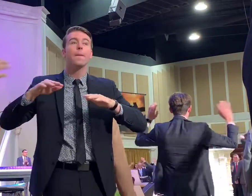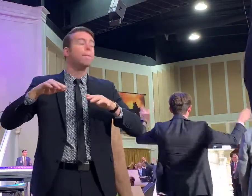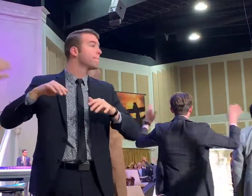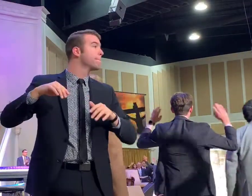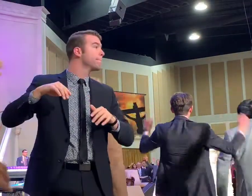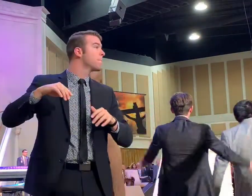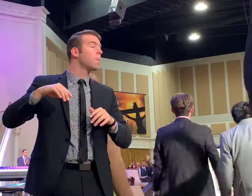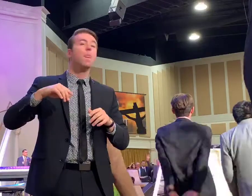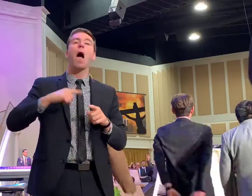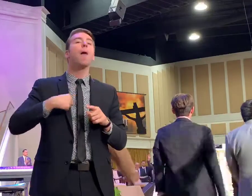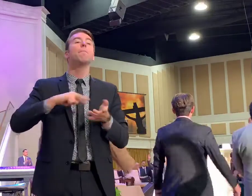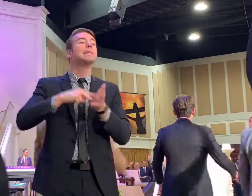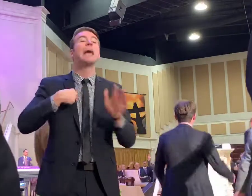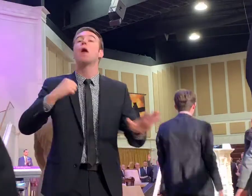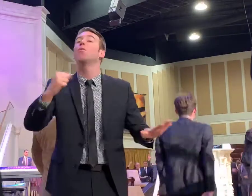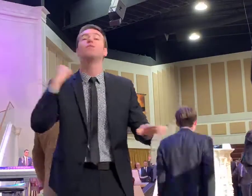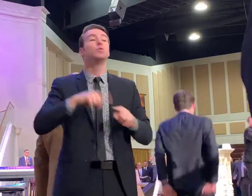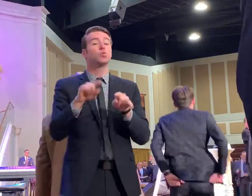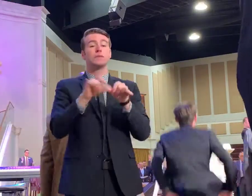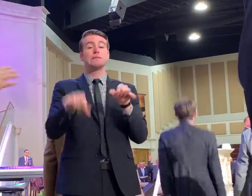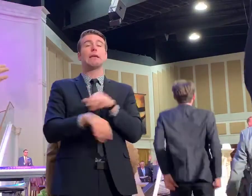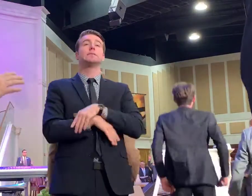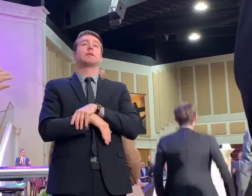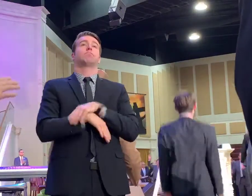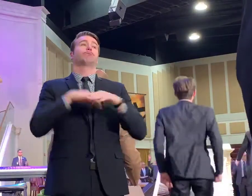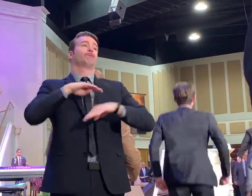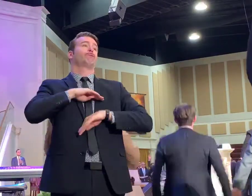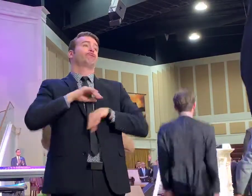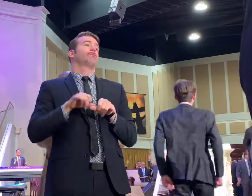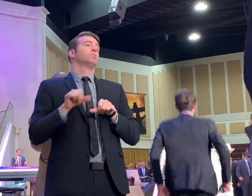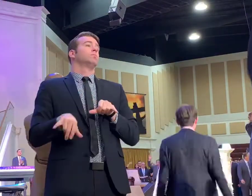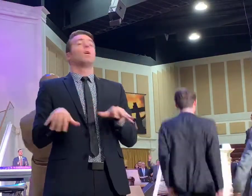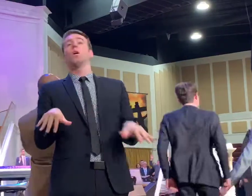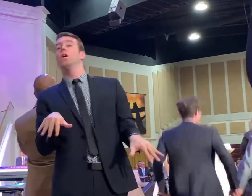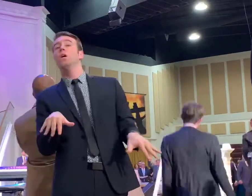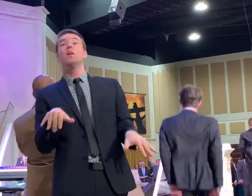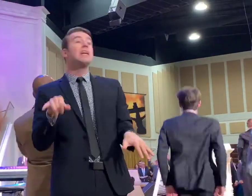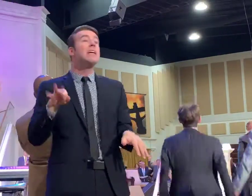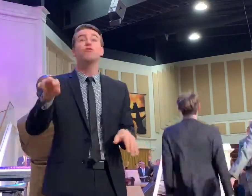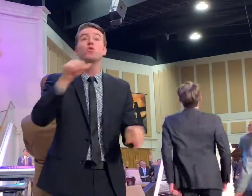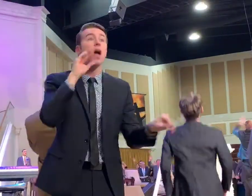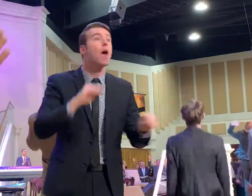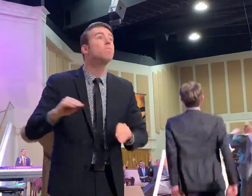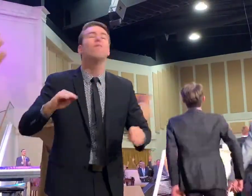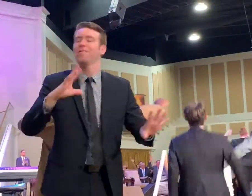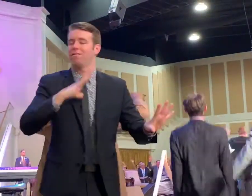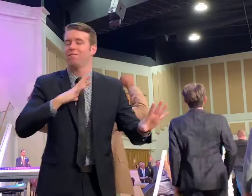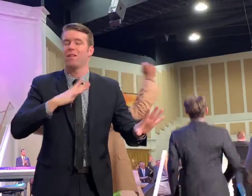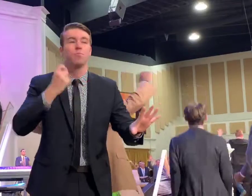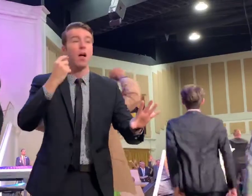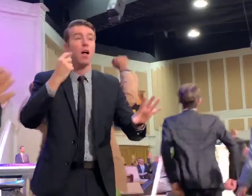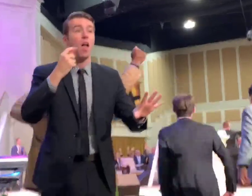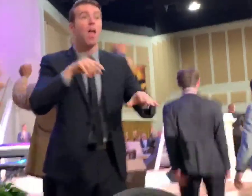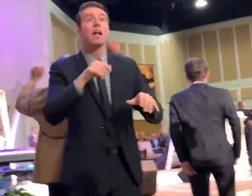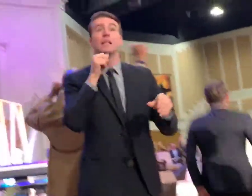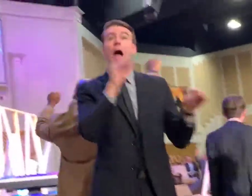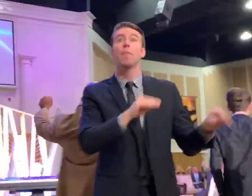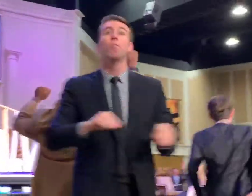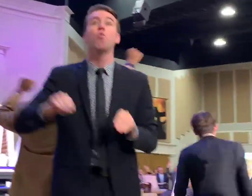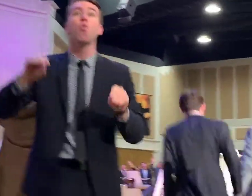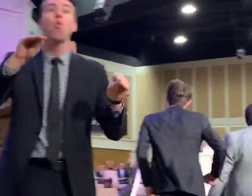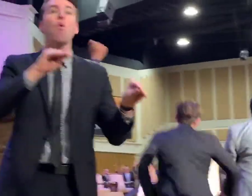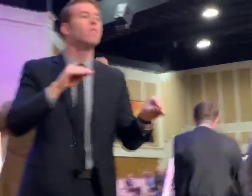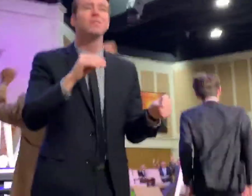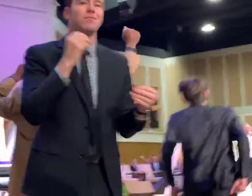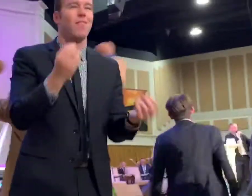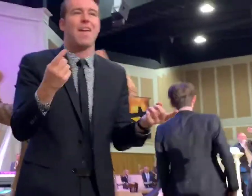still. There's some folks that haven't moved in a while, but if you move, hell would get nervous. If